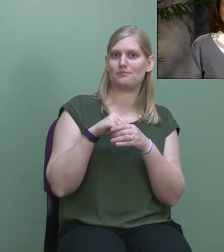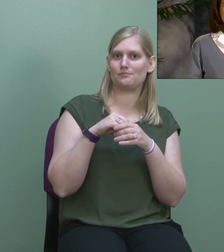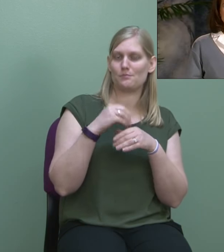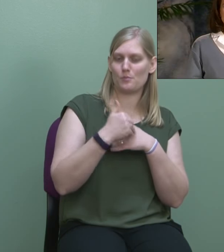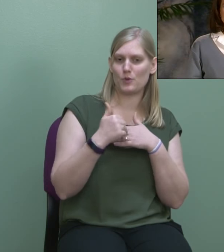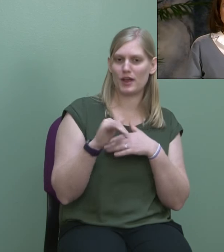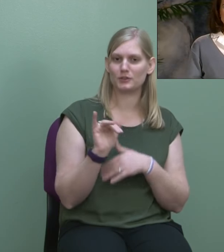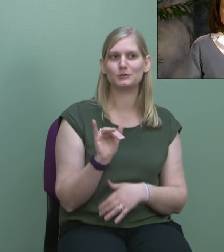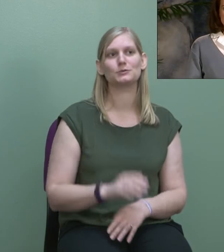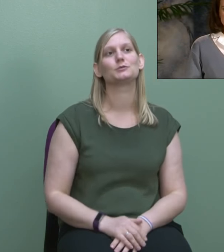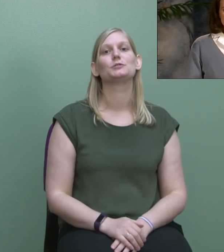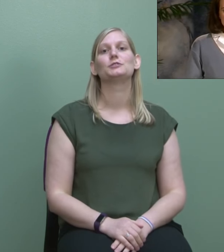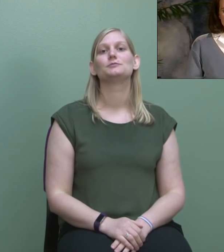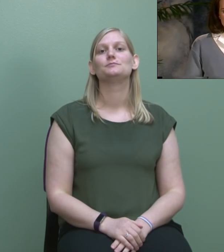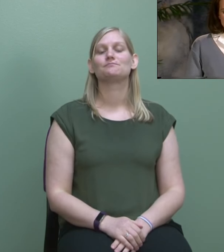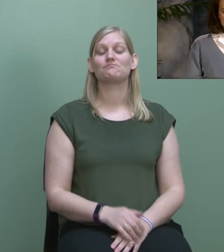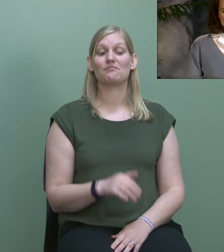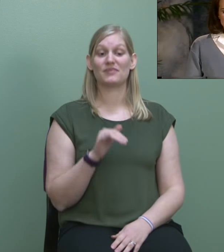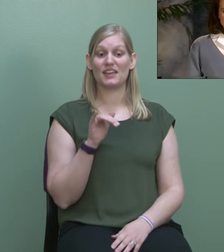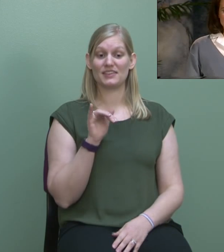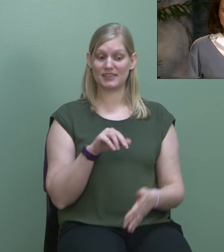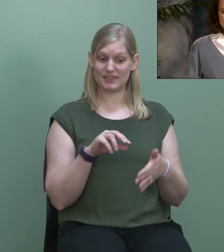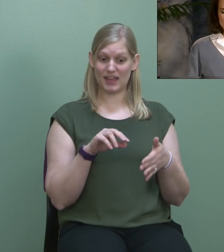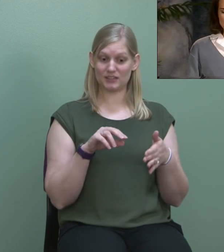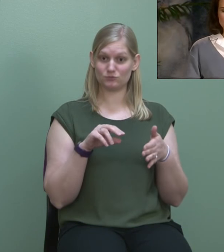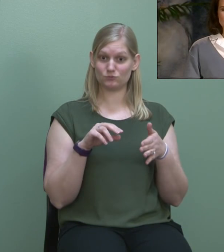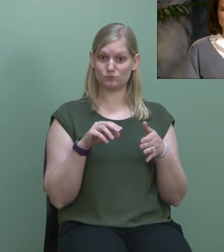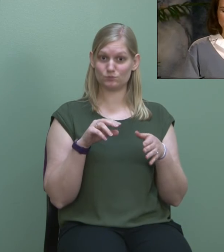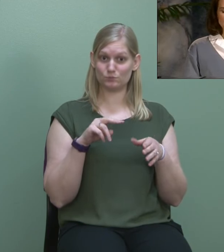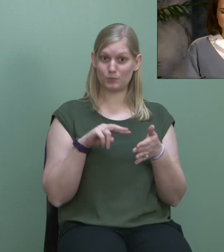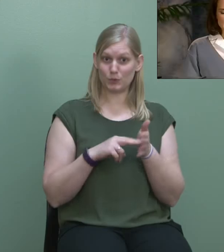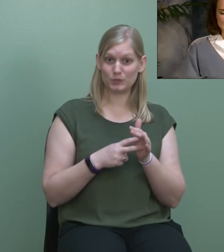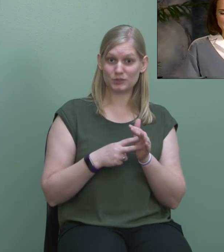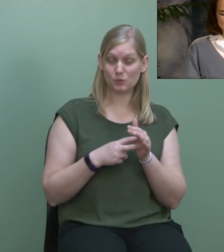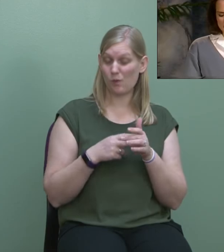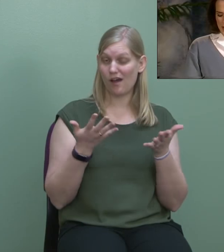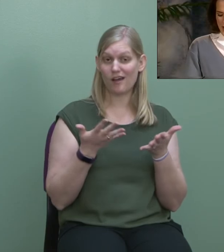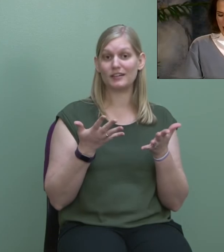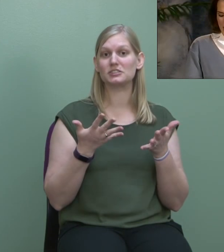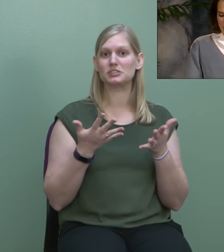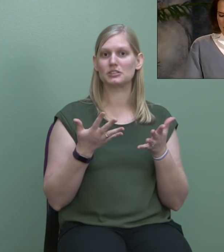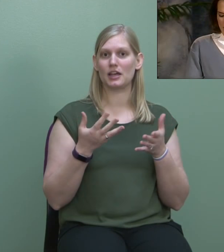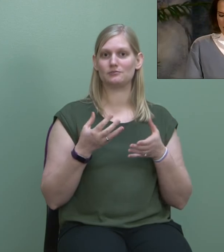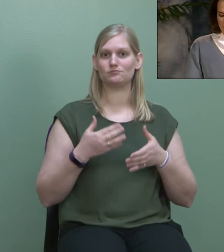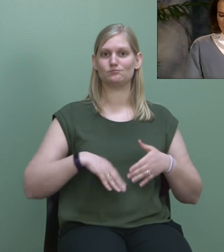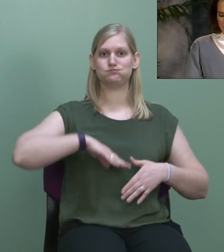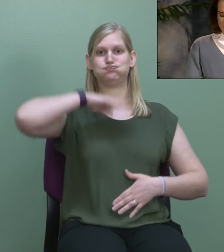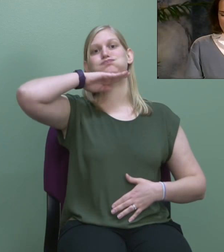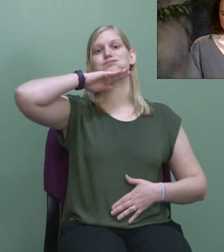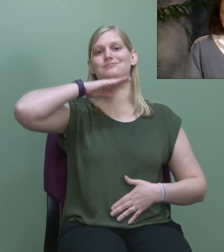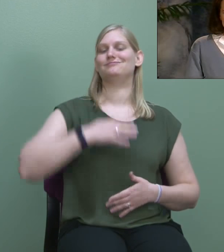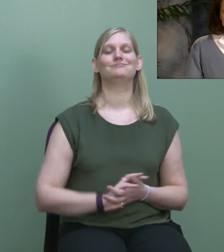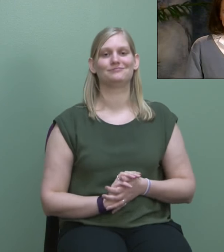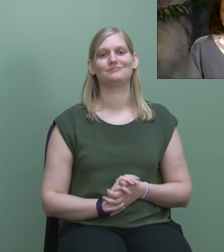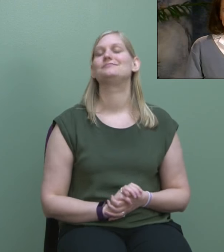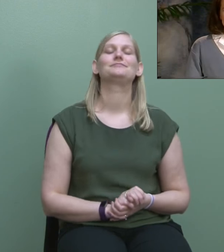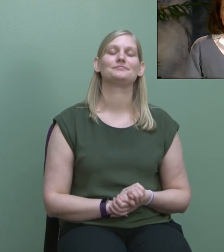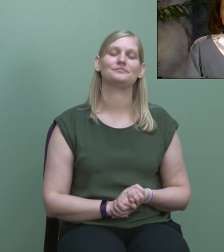group is to fill us up and give us basic energy needs. With